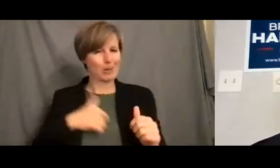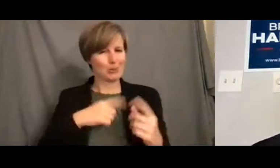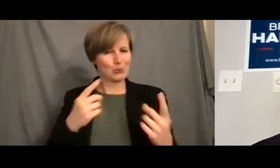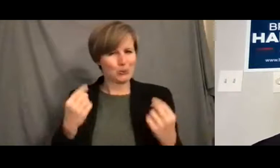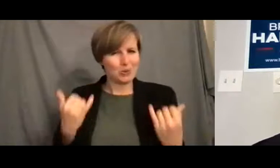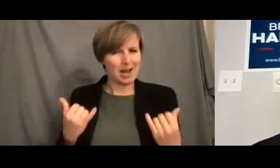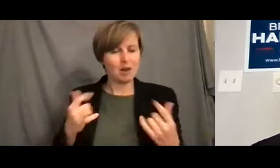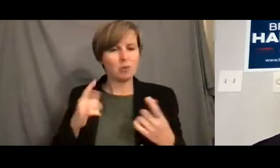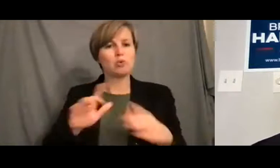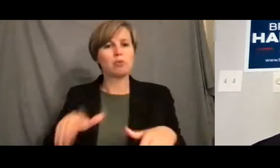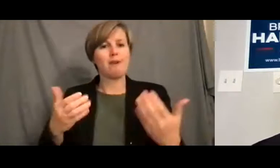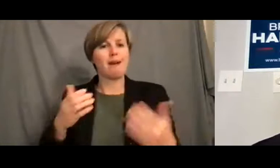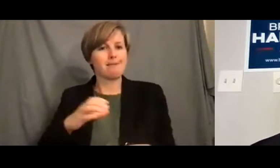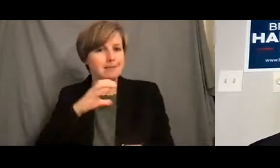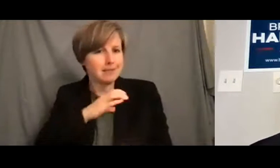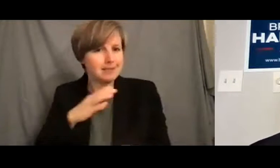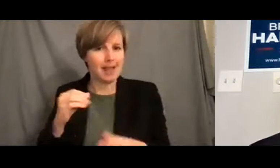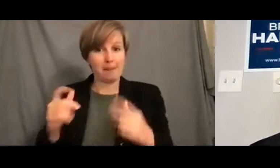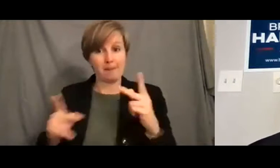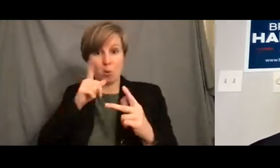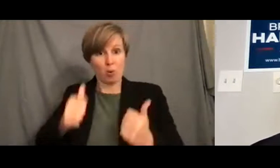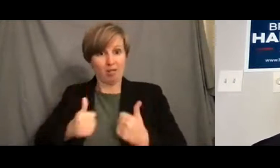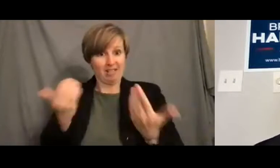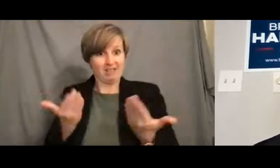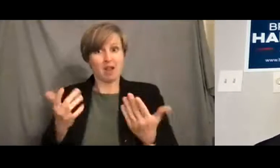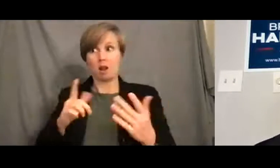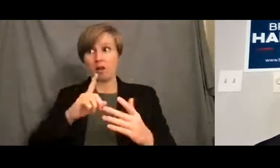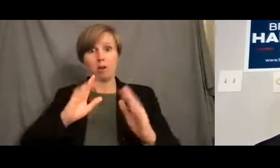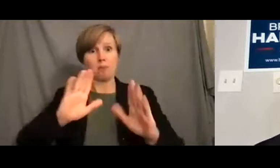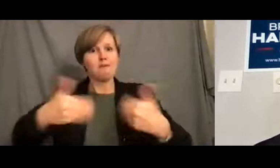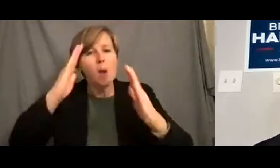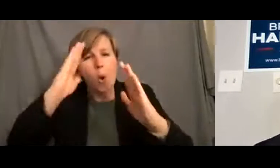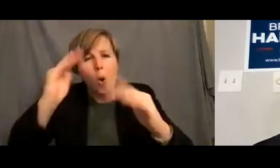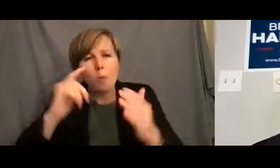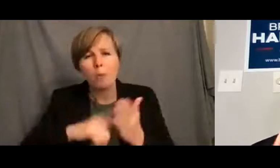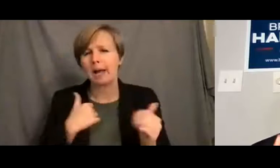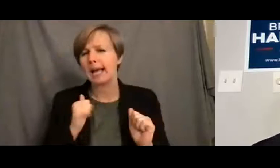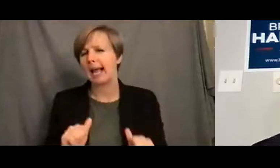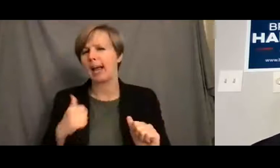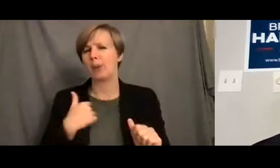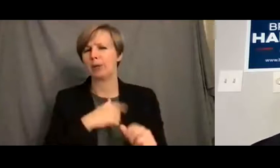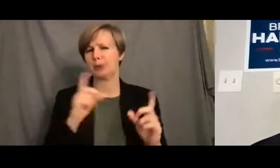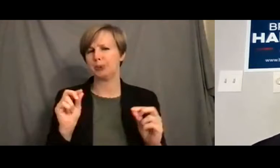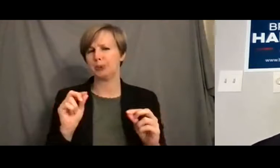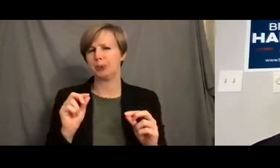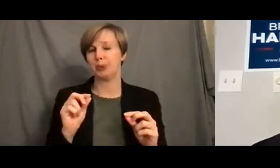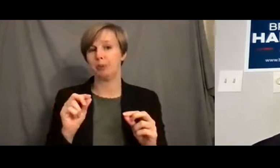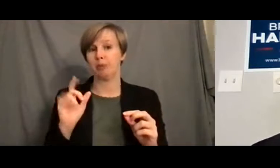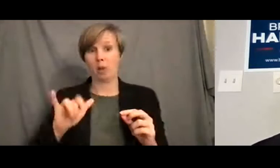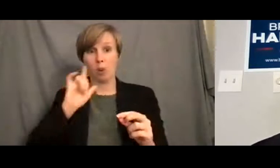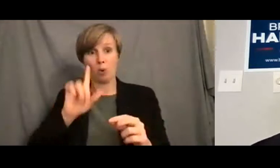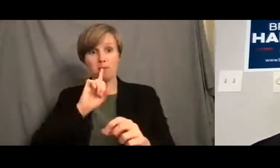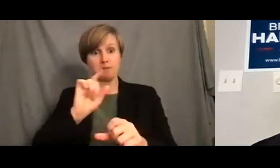the citizens and the residents of Virginia hope that we're taking this issue seriously, and we're going to actually put something